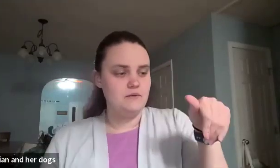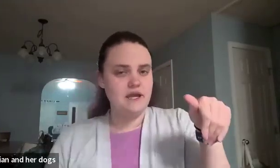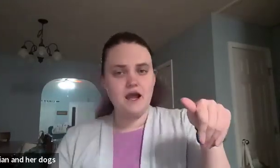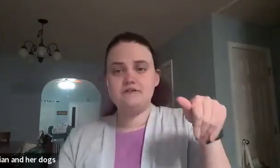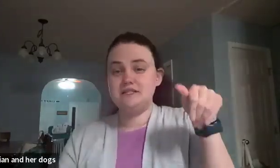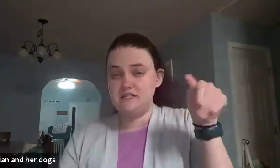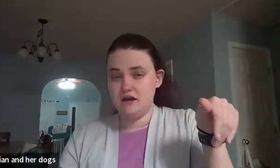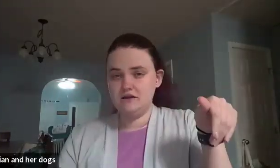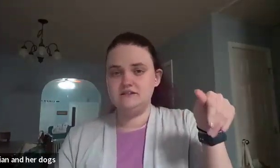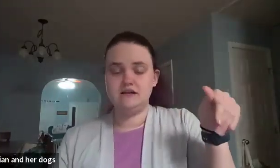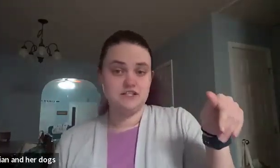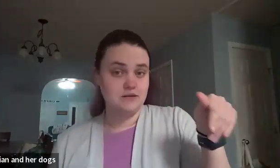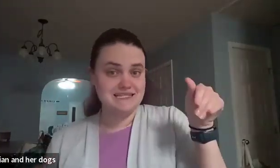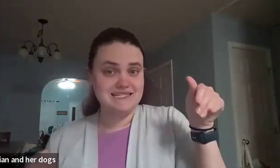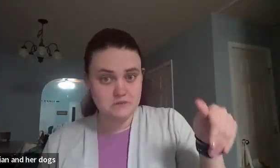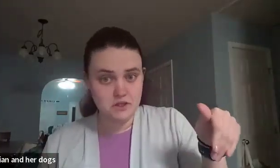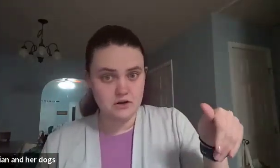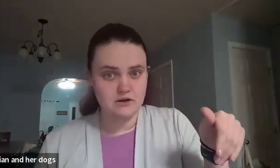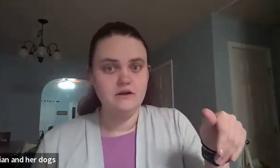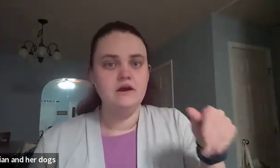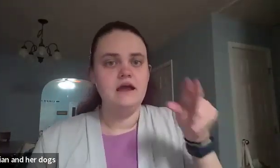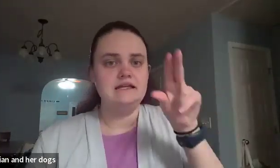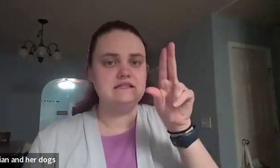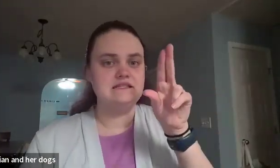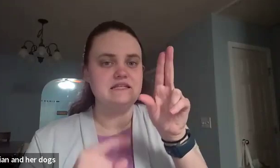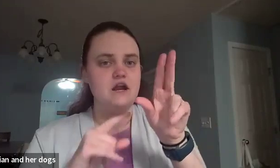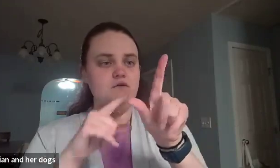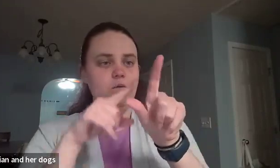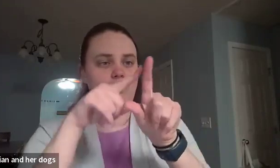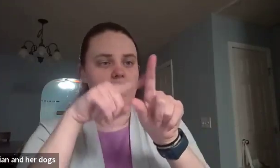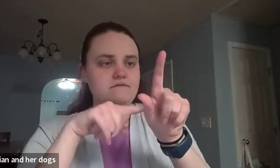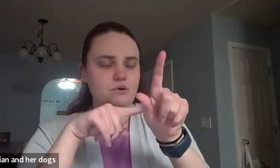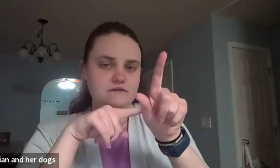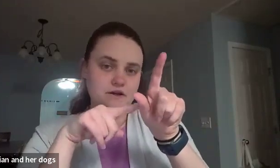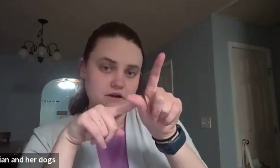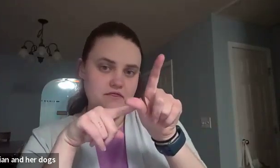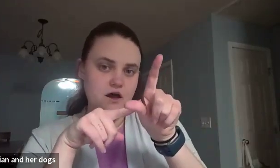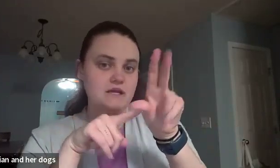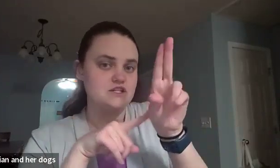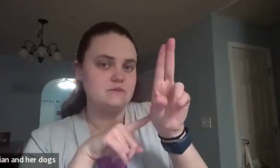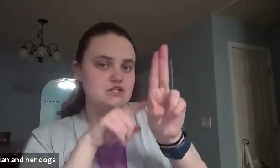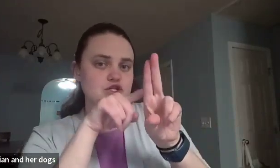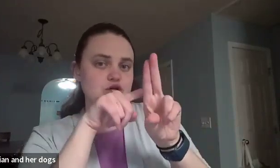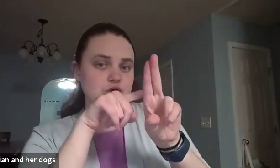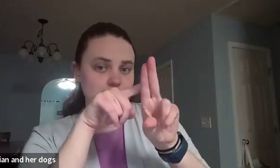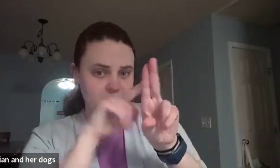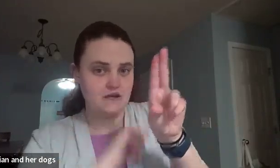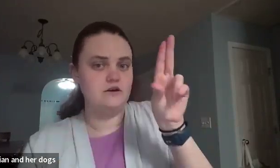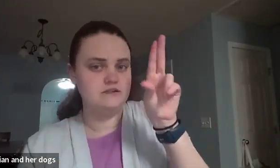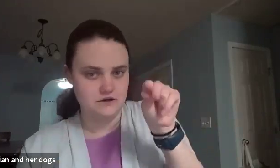Then we have duck. Duck is going to be similar. It's instead of one pointer finger and a thumb, it's going to be two fingers and